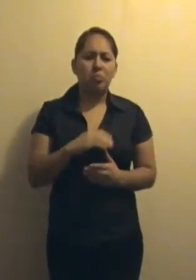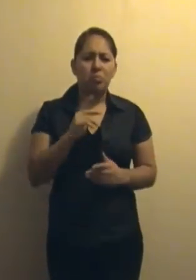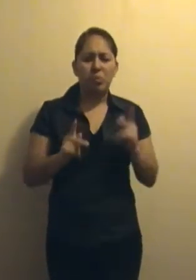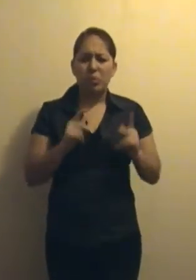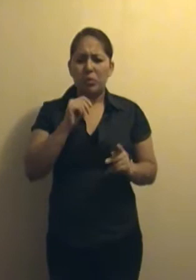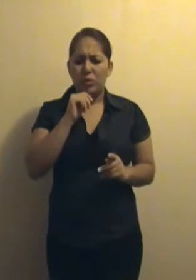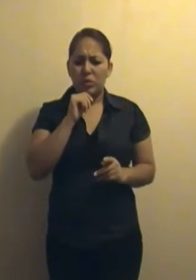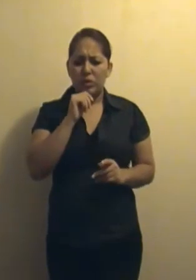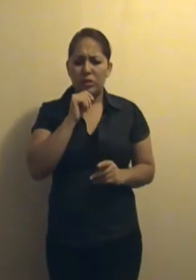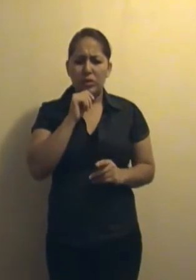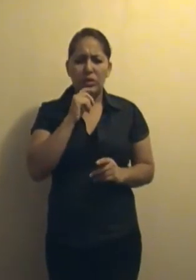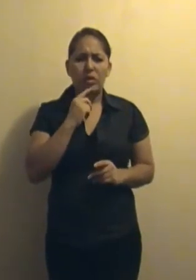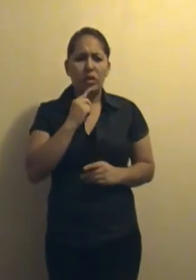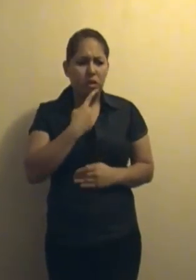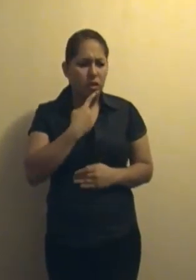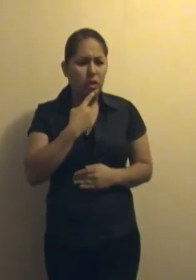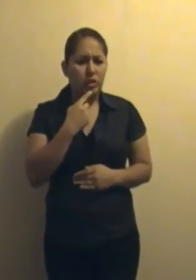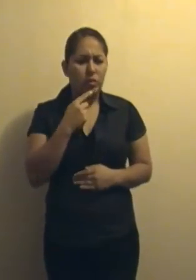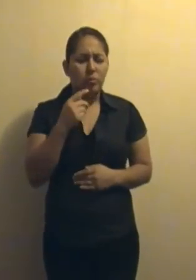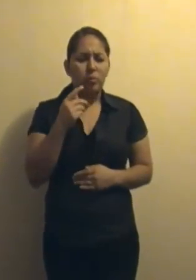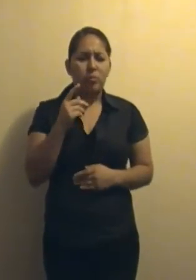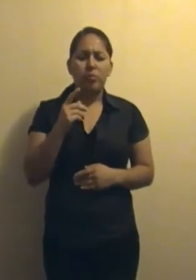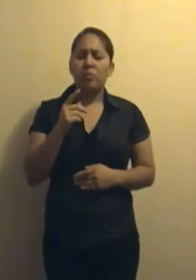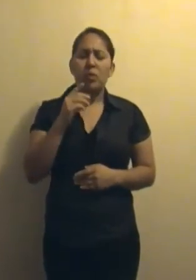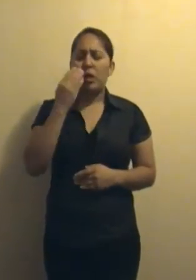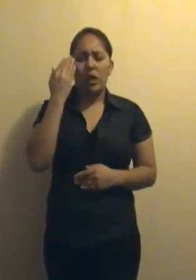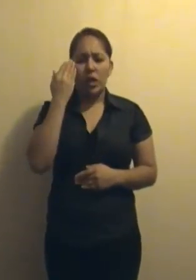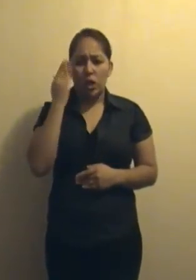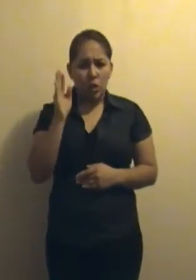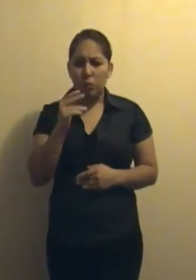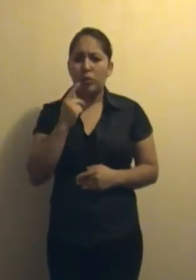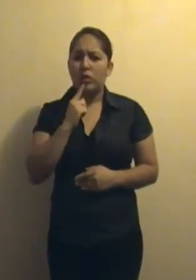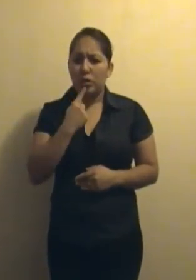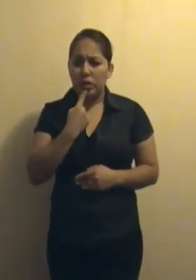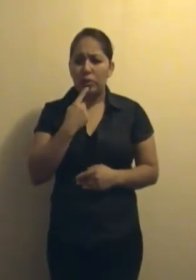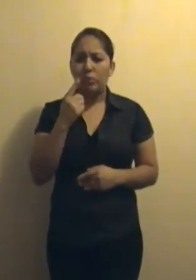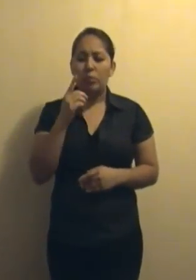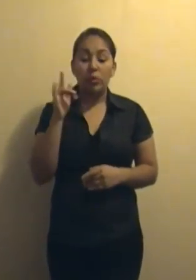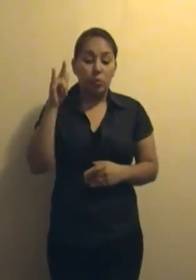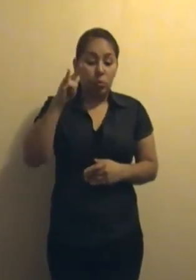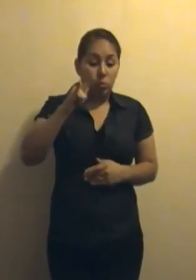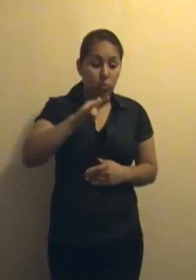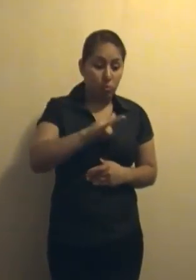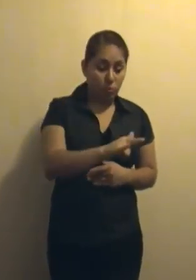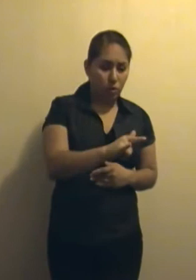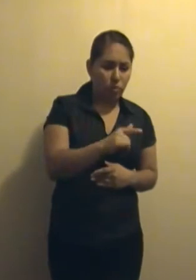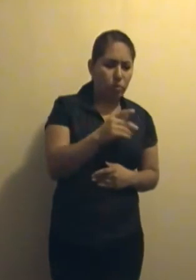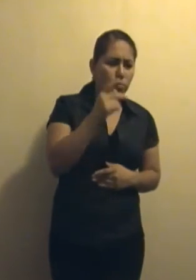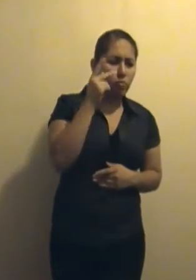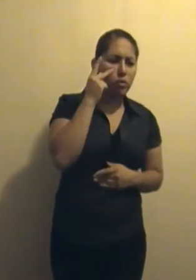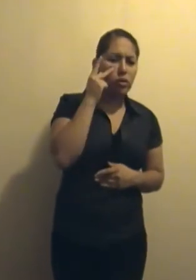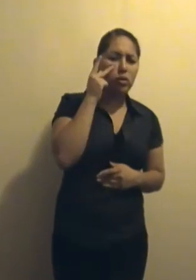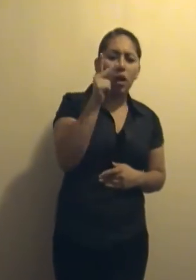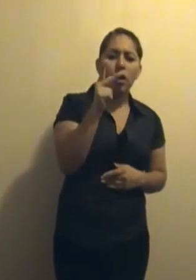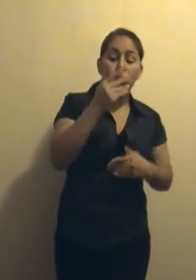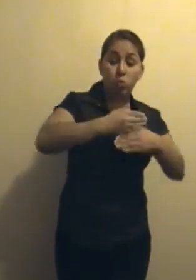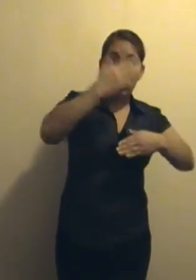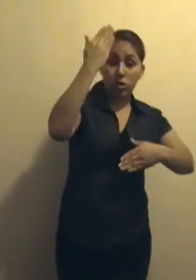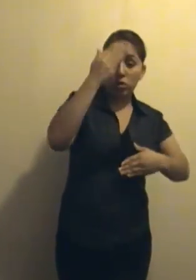time. But as we were landing on the runway, on either side of where we were landing, there were about